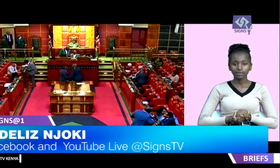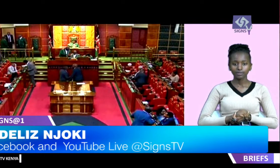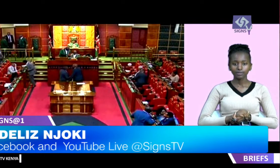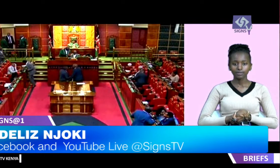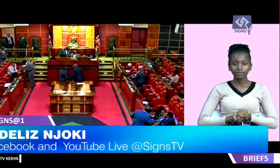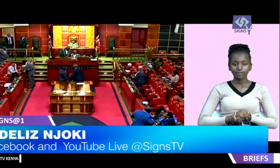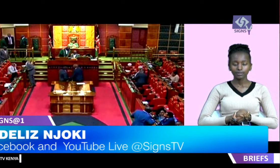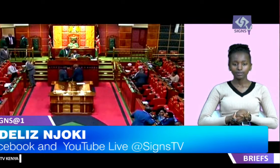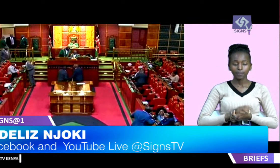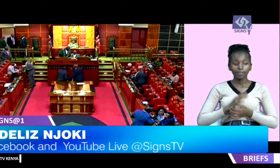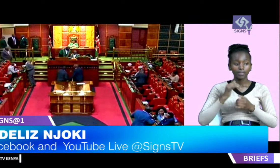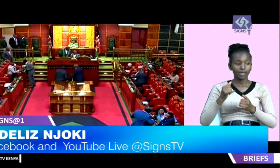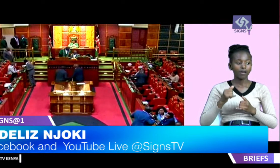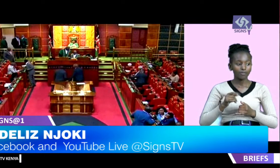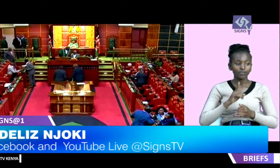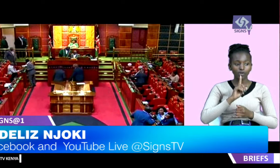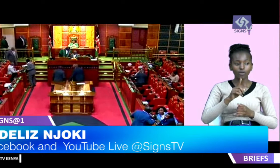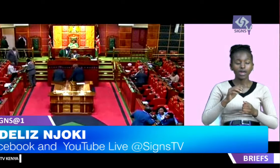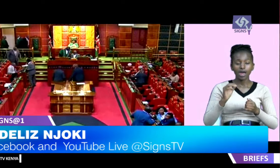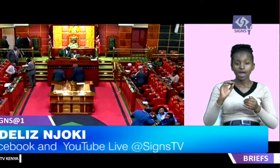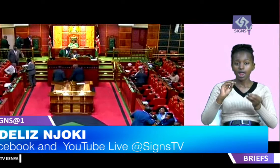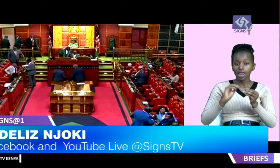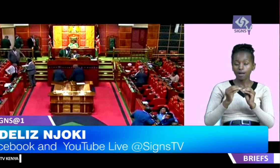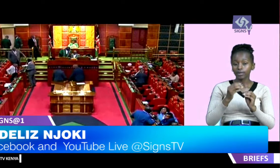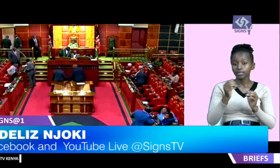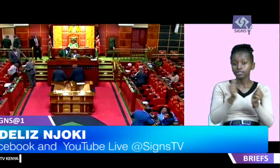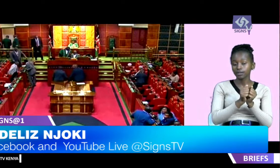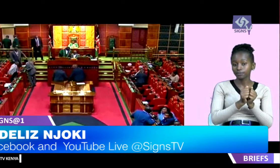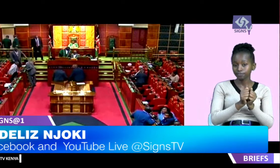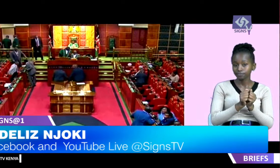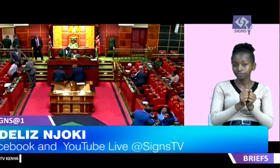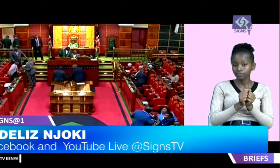Order number 10, report on the first supply.